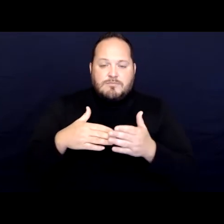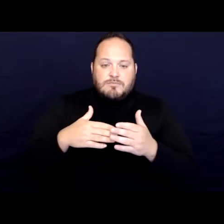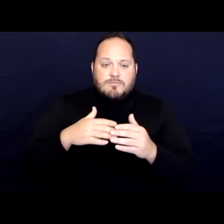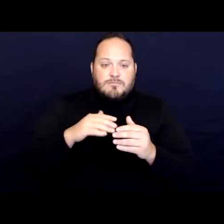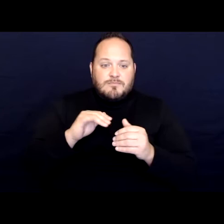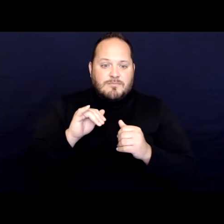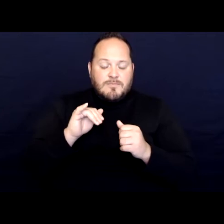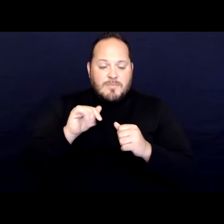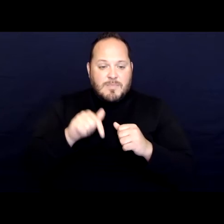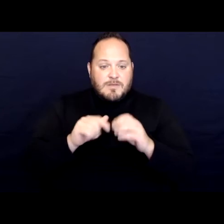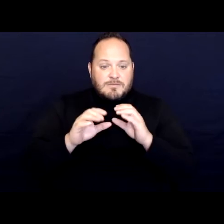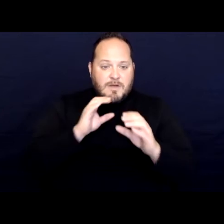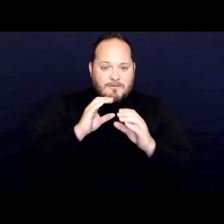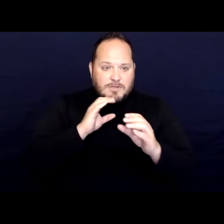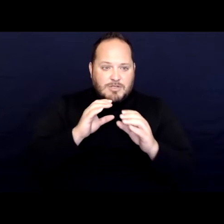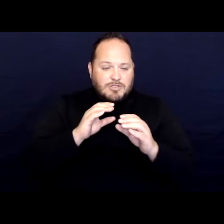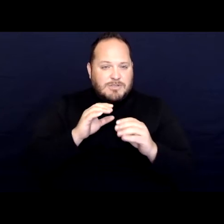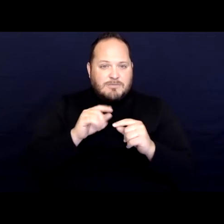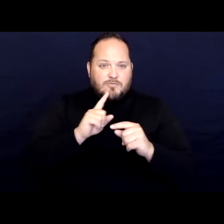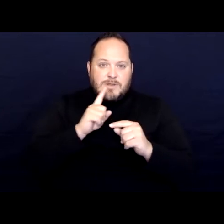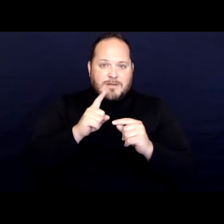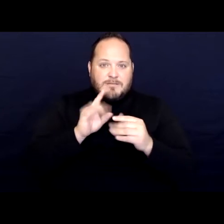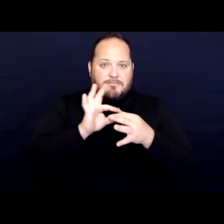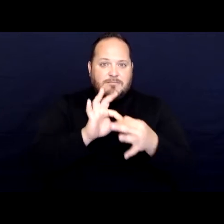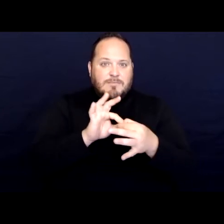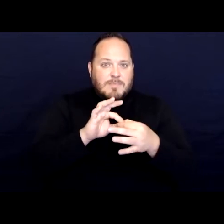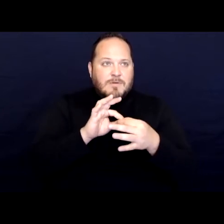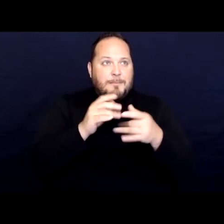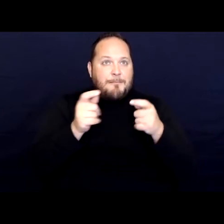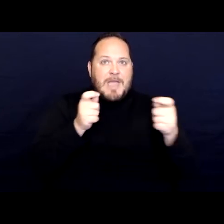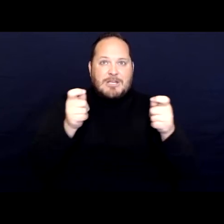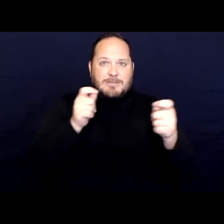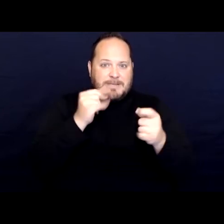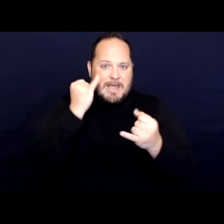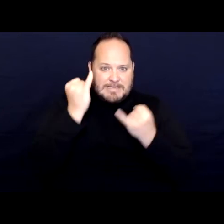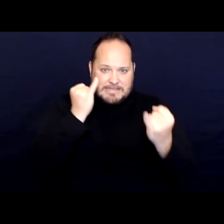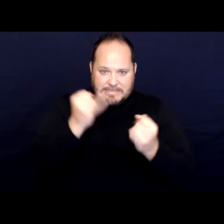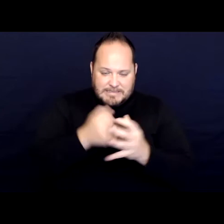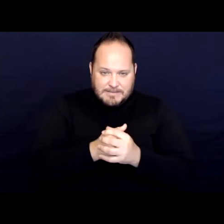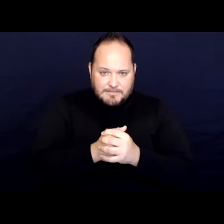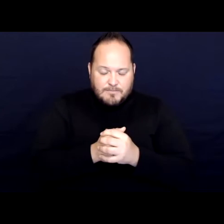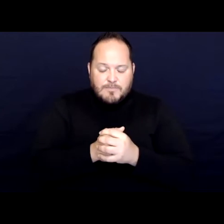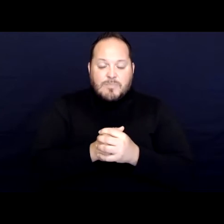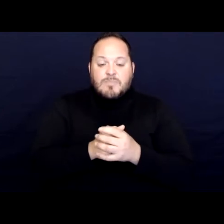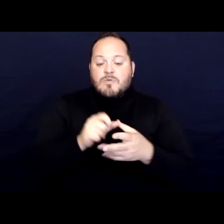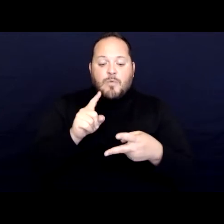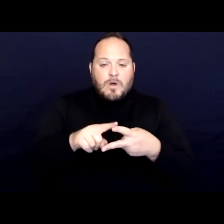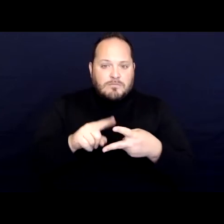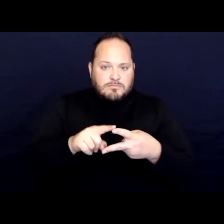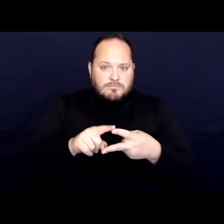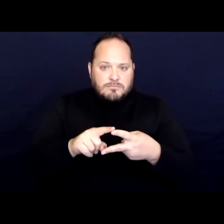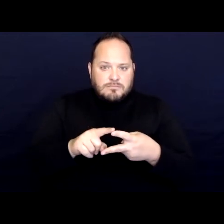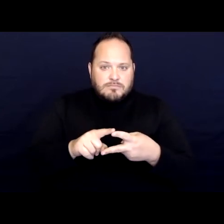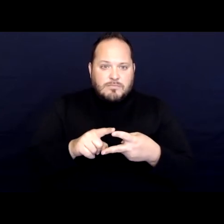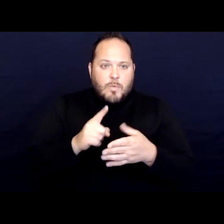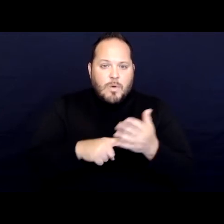sort of around management ideas. So one was, what do we do? Well, I'd say